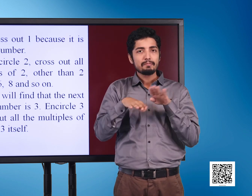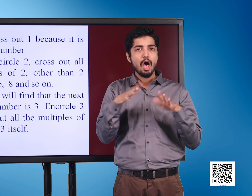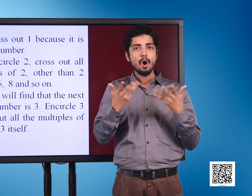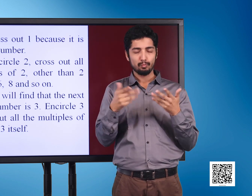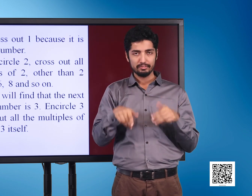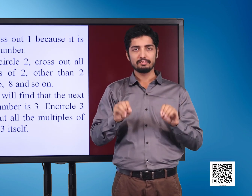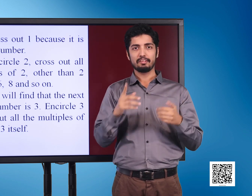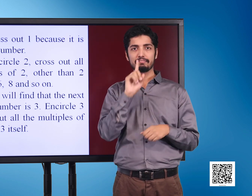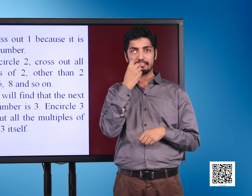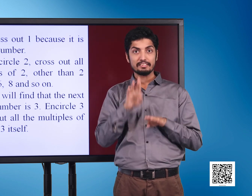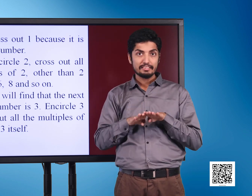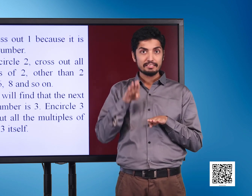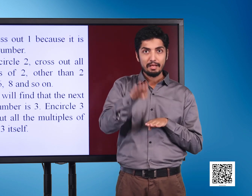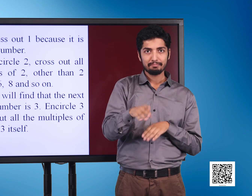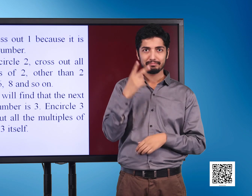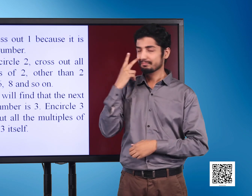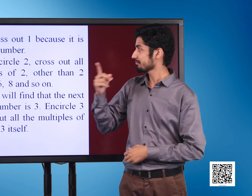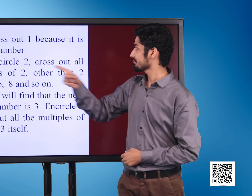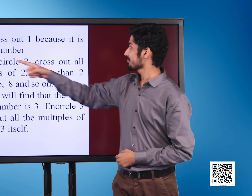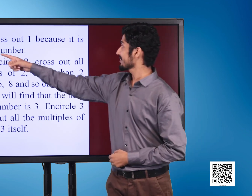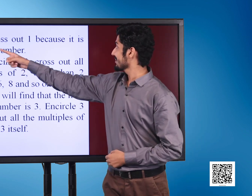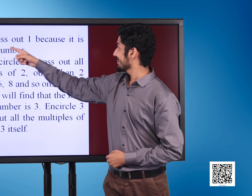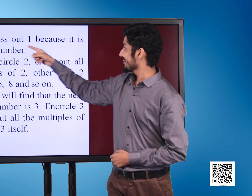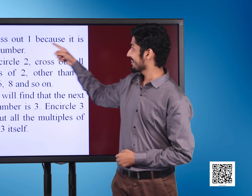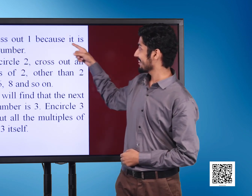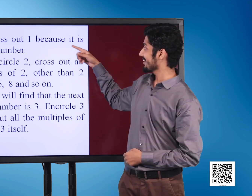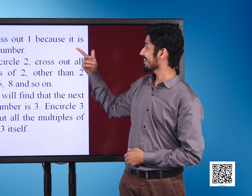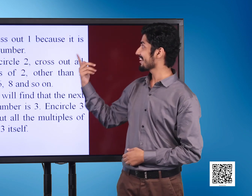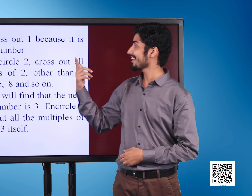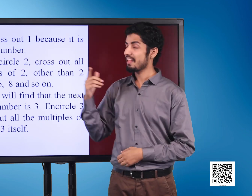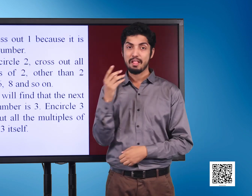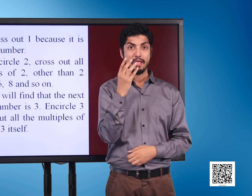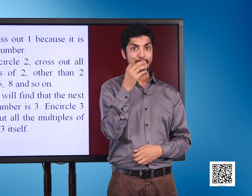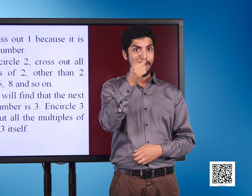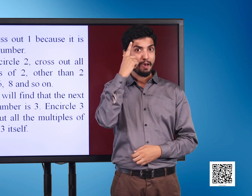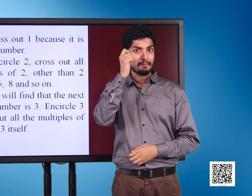Step 1. Cross out 1 because it is not a prime number.